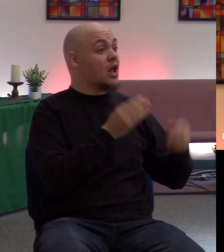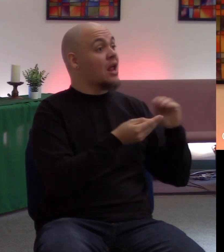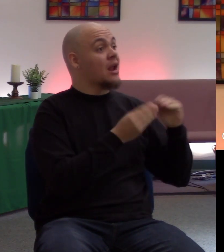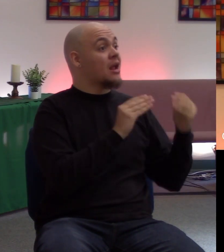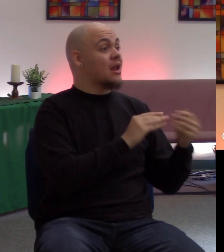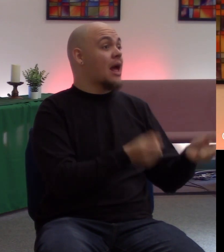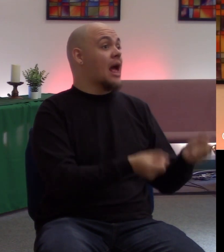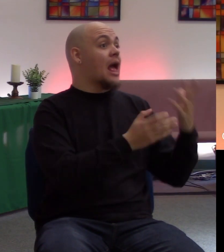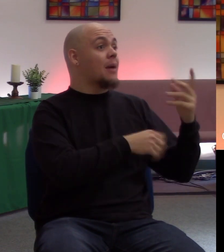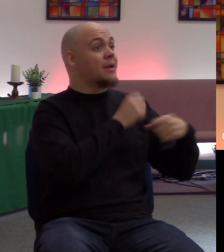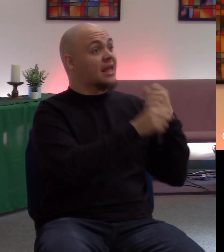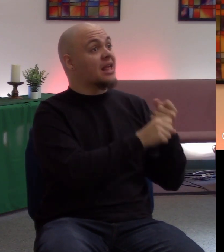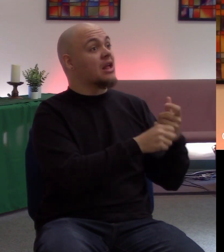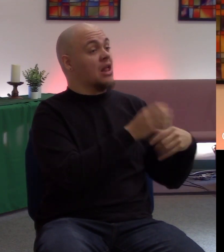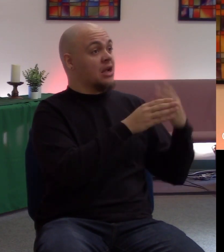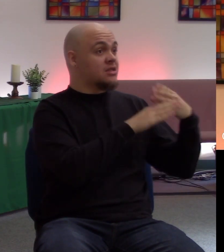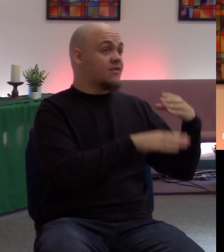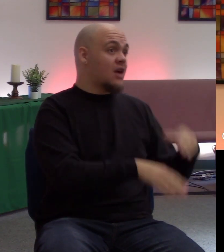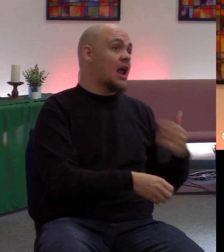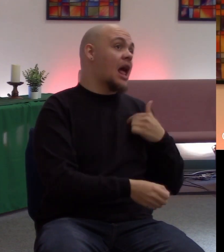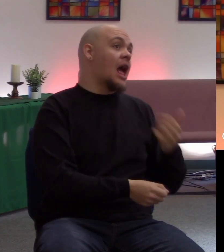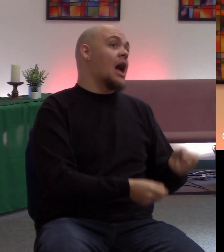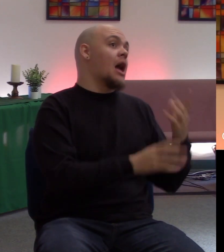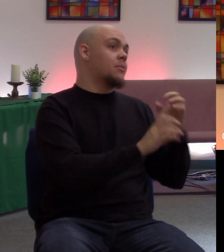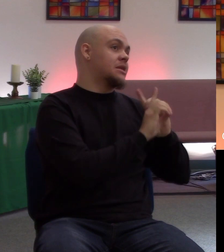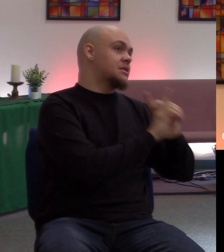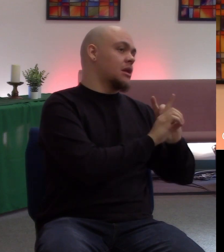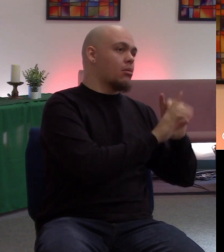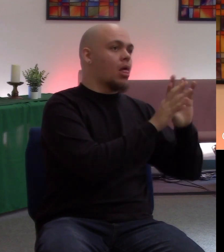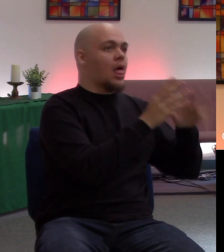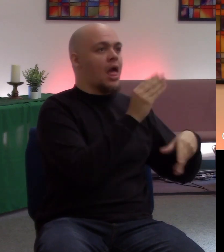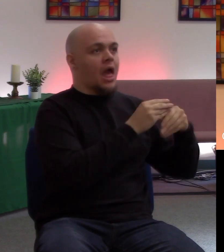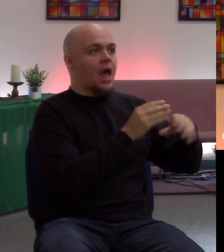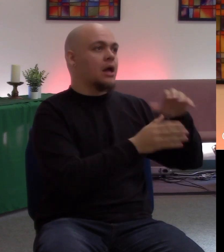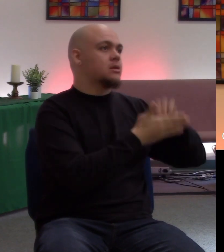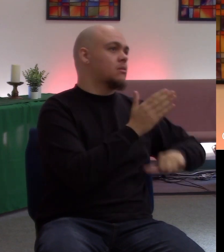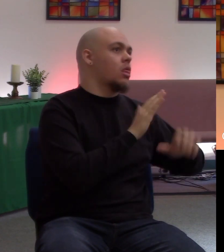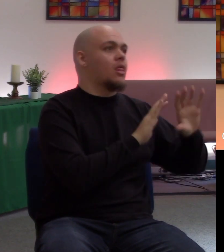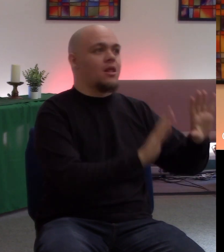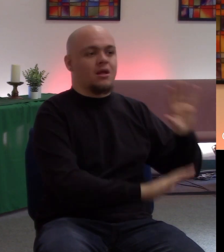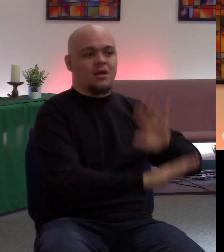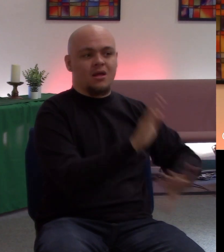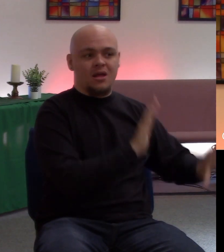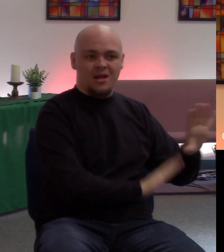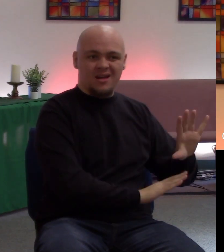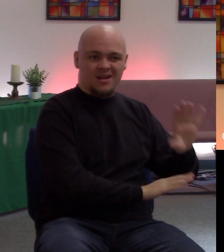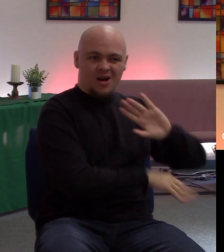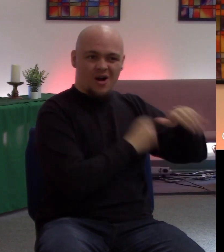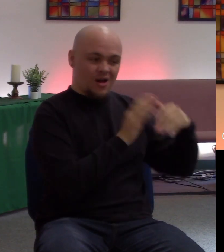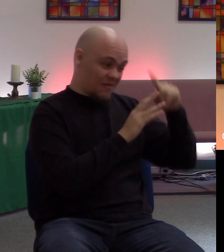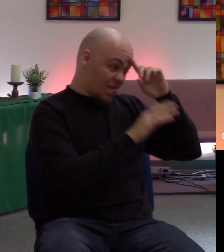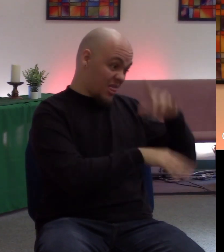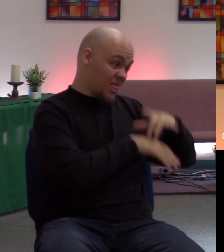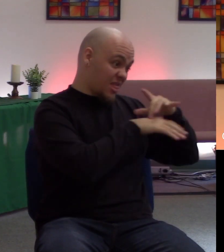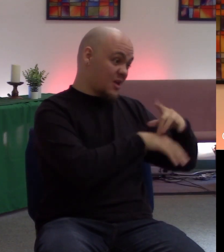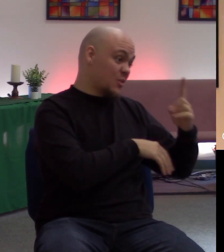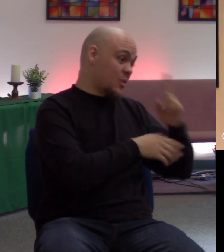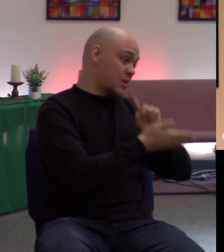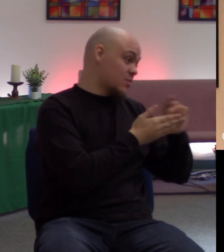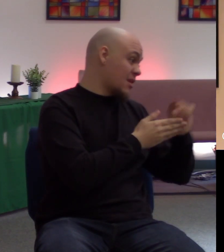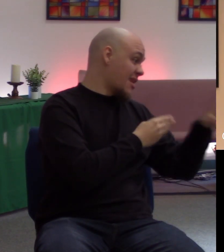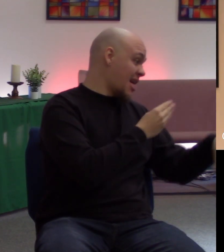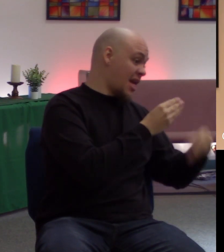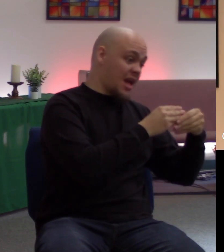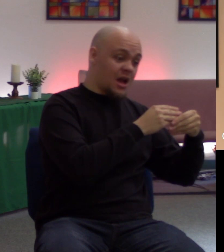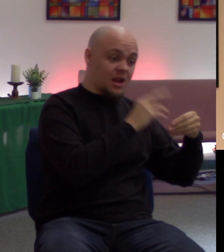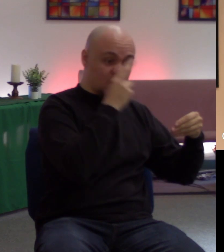I'm so busy adding and subtracting the number of Shemitah years divided by disciples, add in 70 weeks from